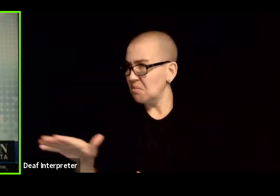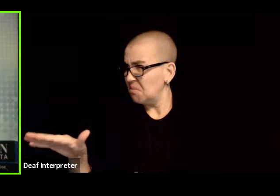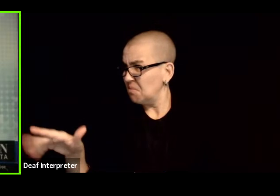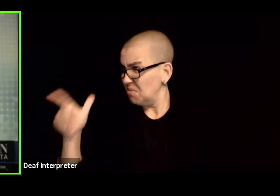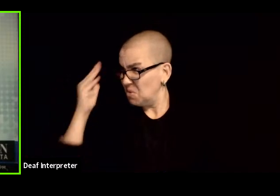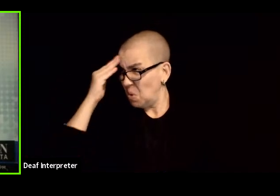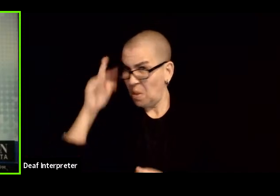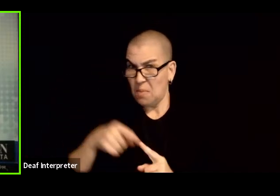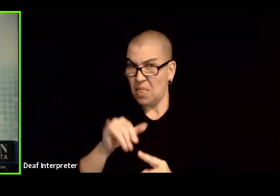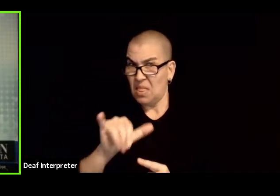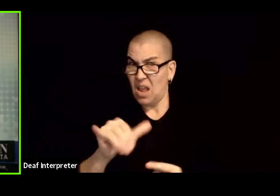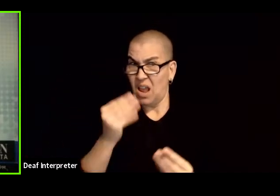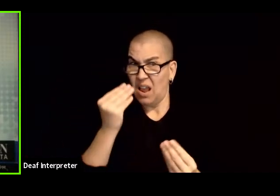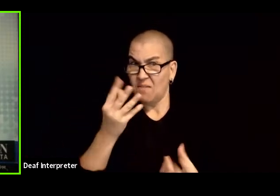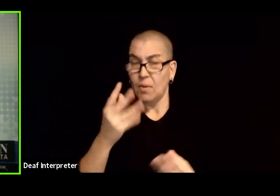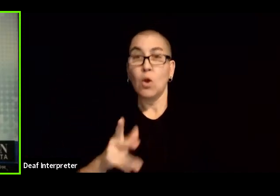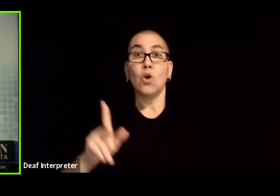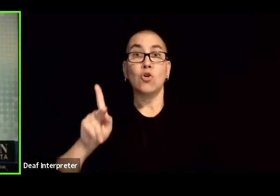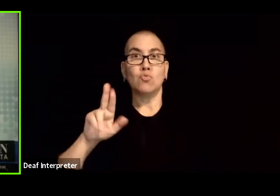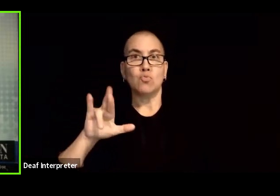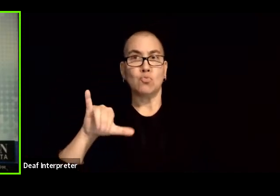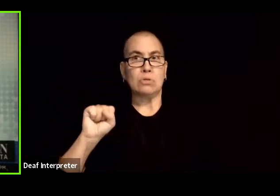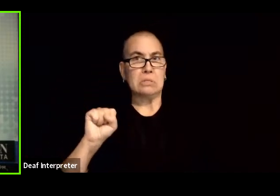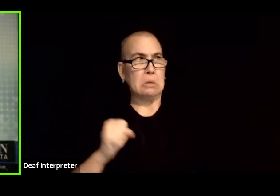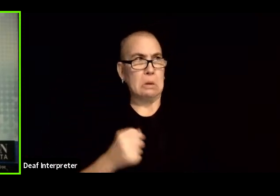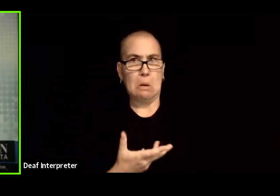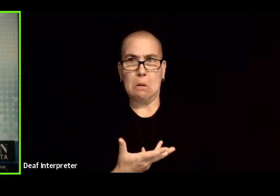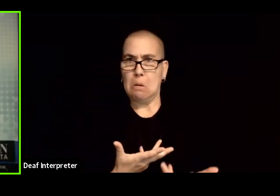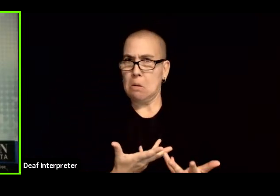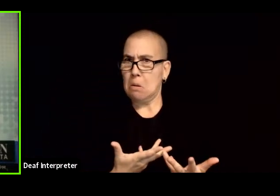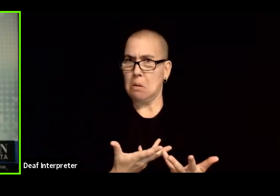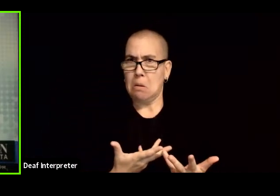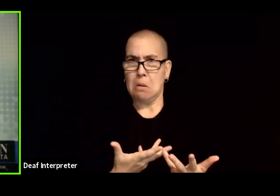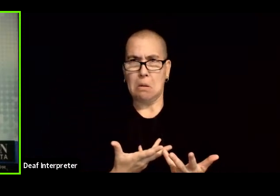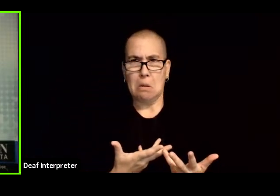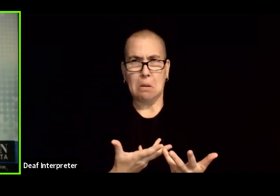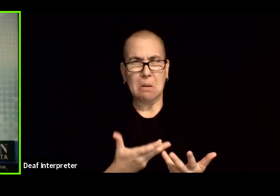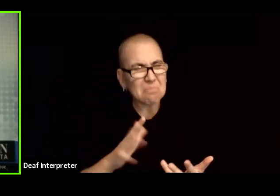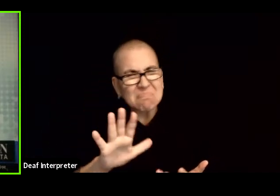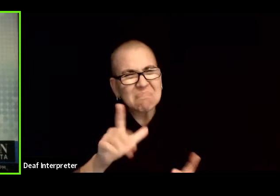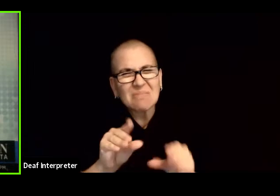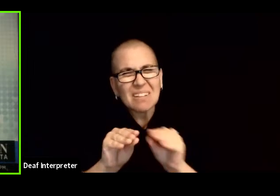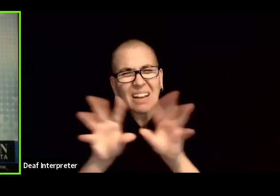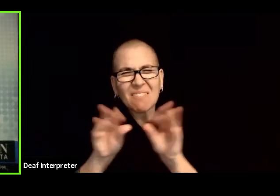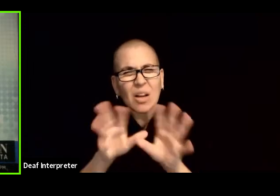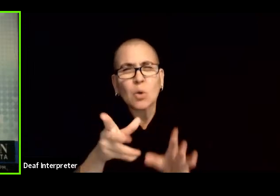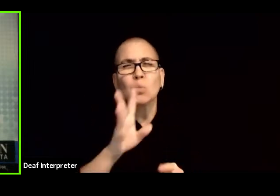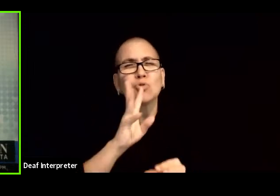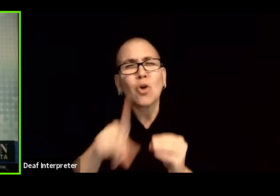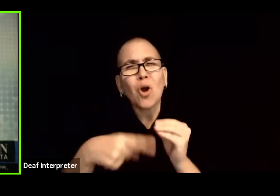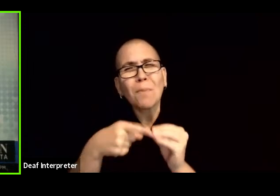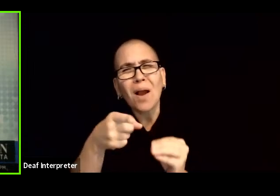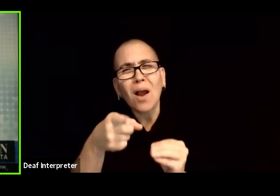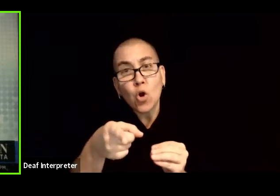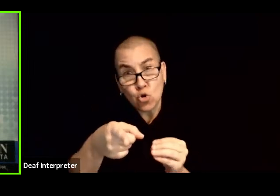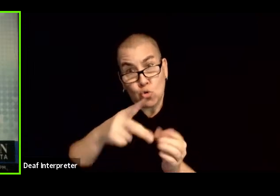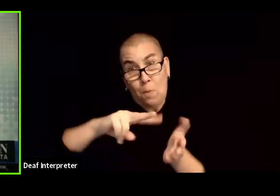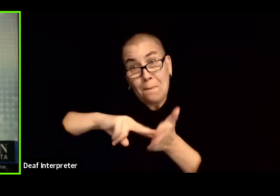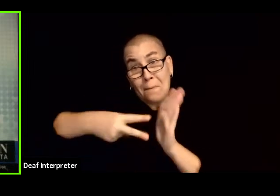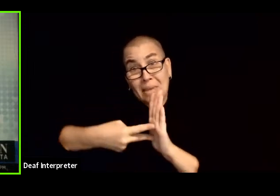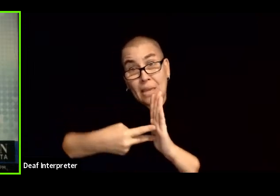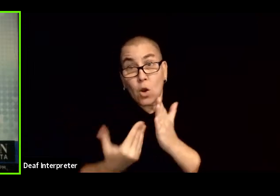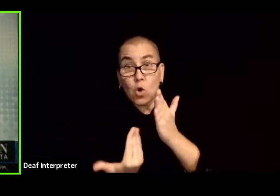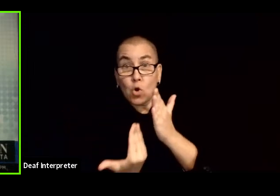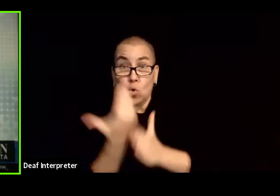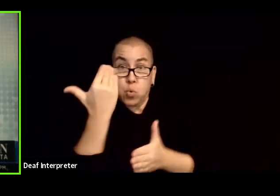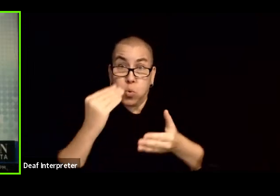No, so Jeremy, you're not talking about the number of new admissions. You're talking about like bed